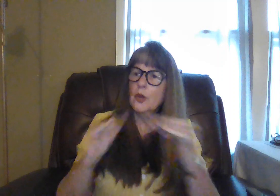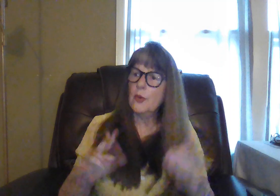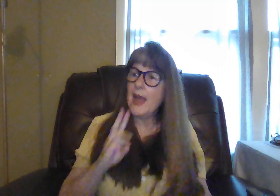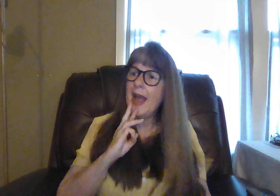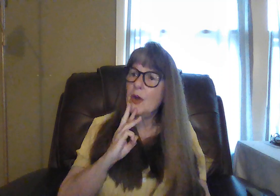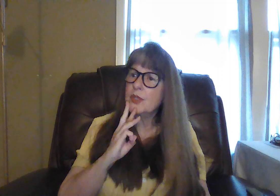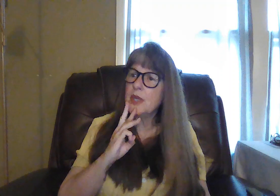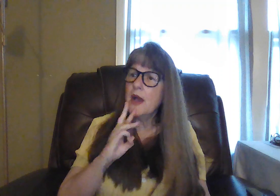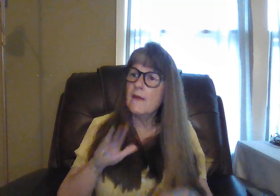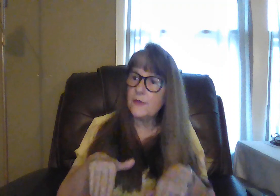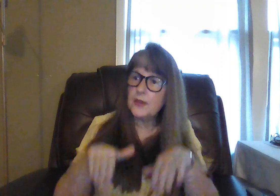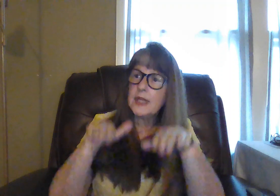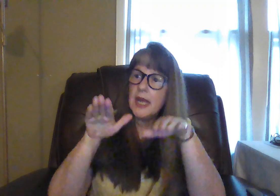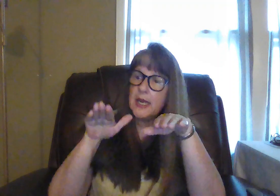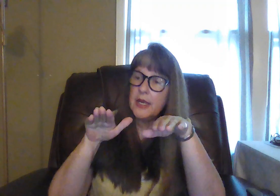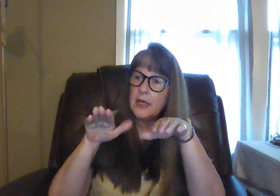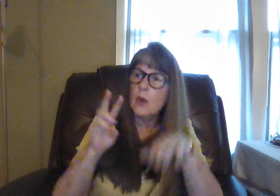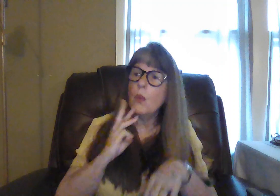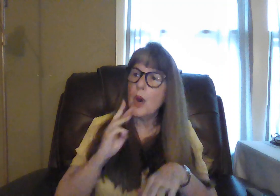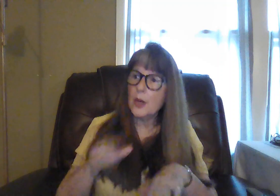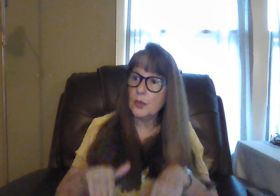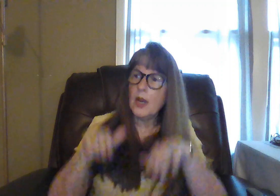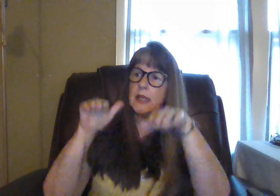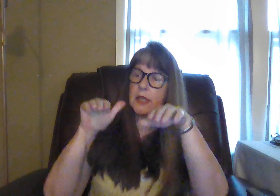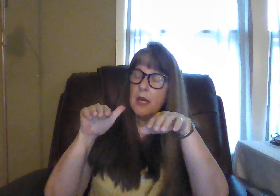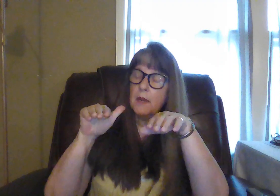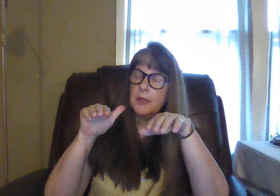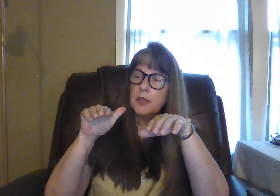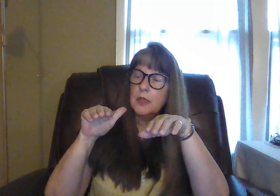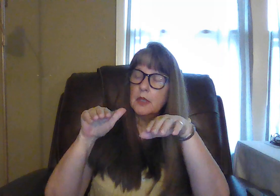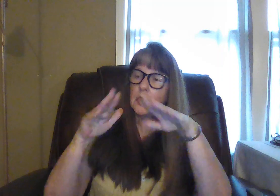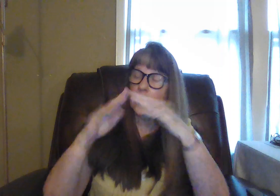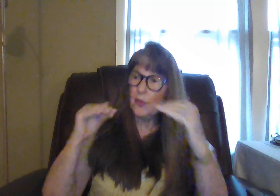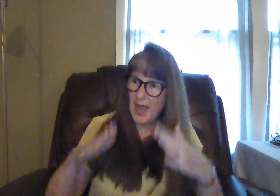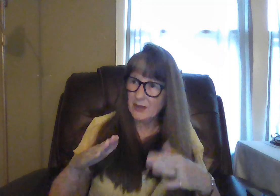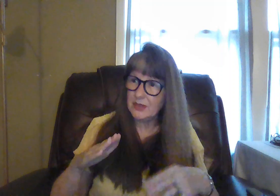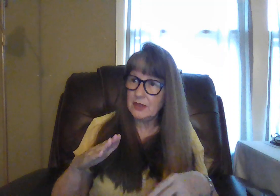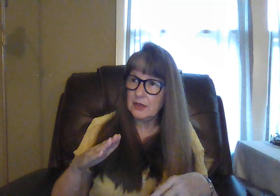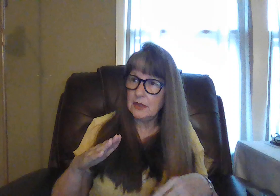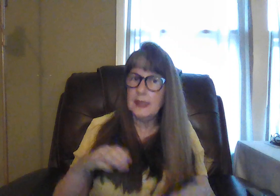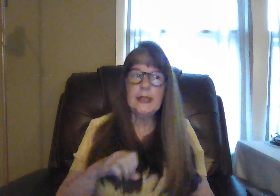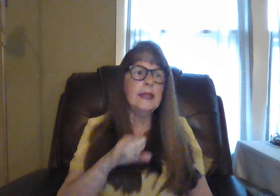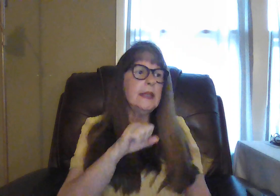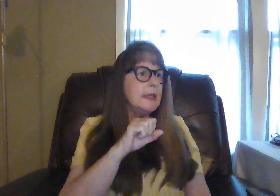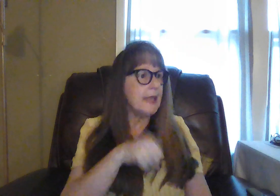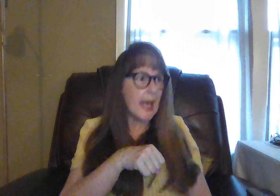Your house flood? Water rise up? Your house?